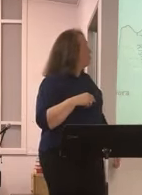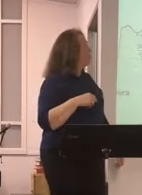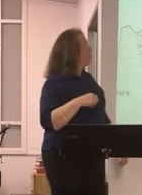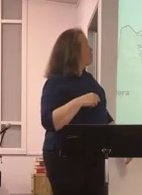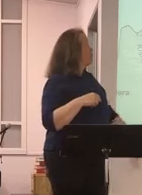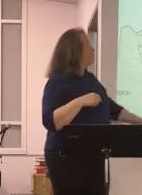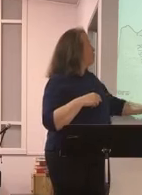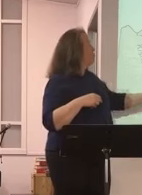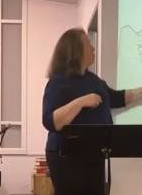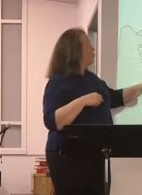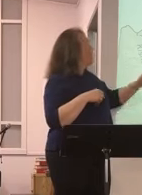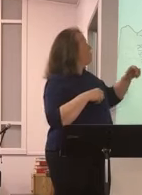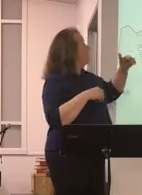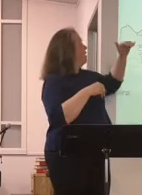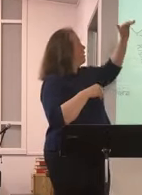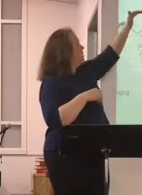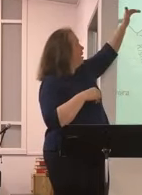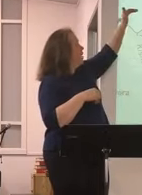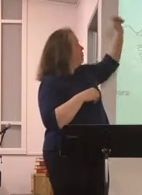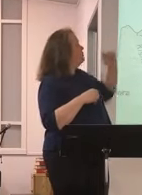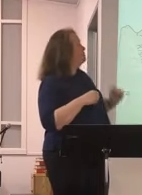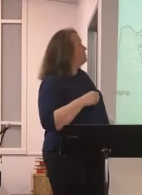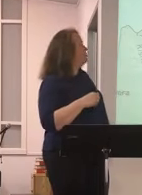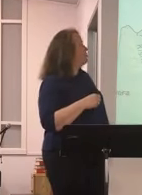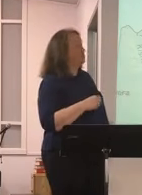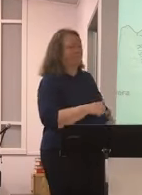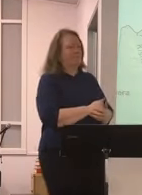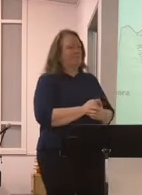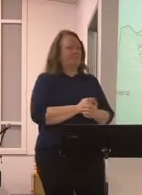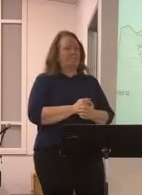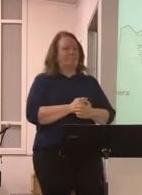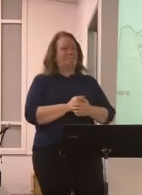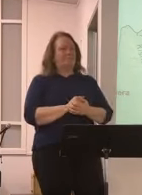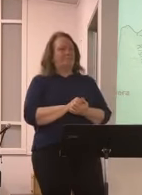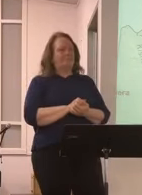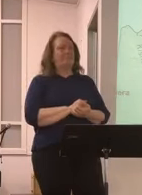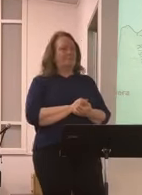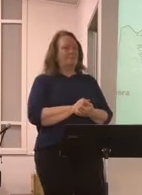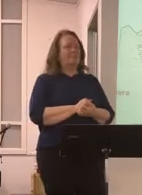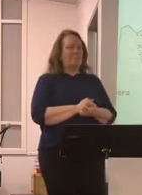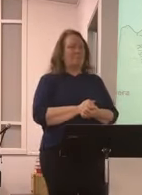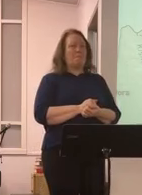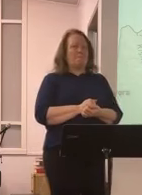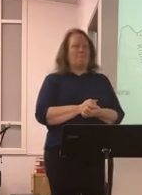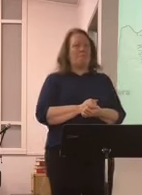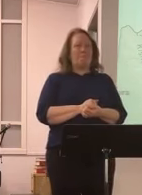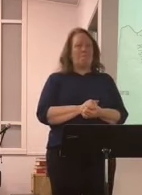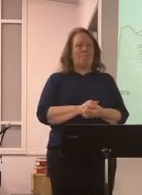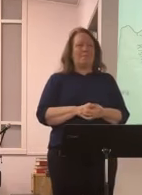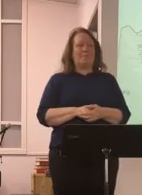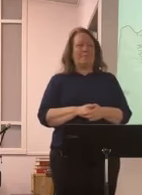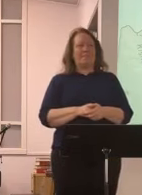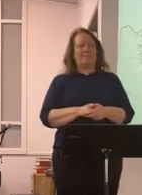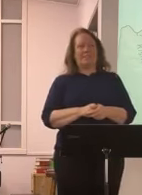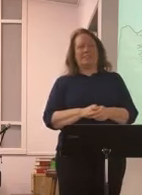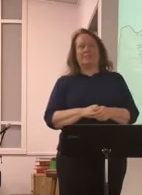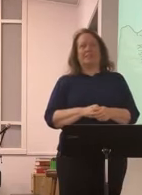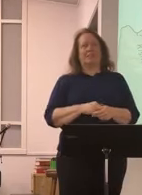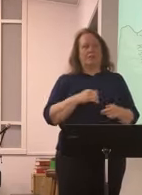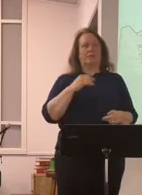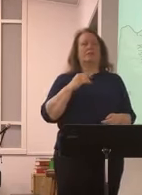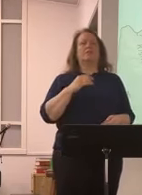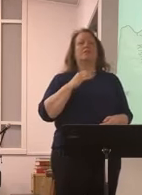very top of the Sea of Galilee, you will see Capernaum. And that is where we are. And so I'm going to show you some